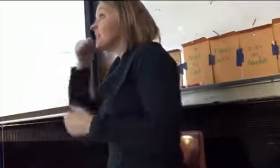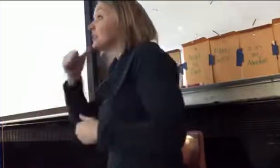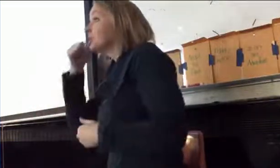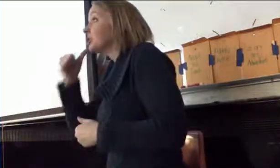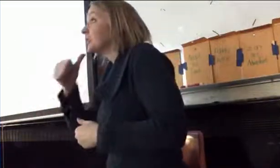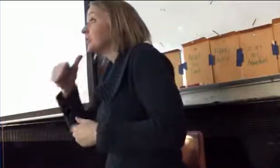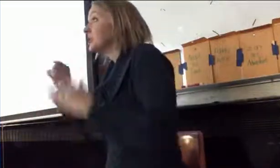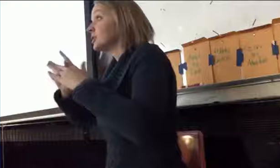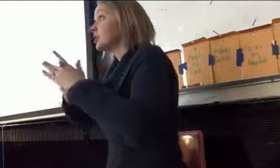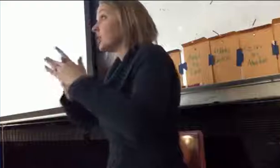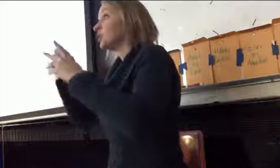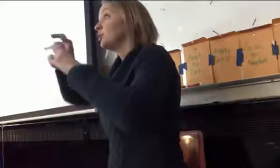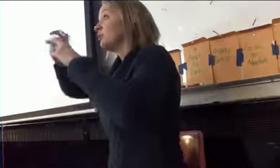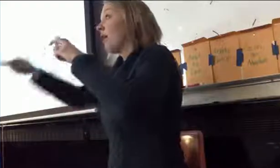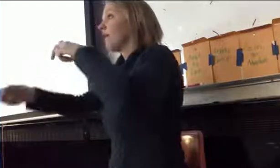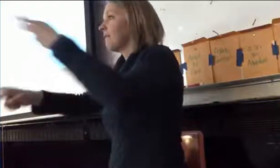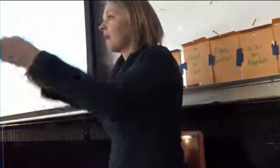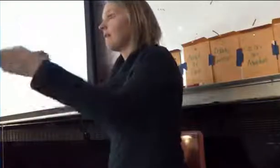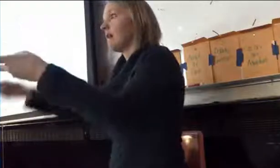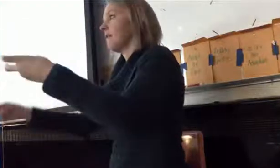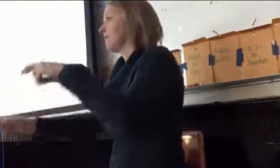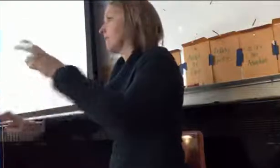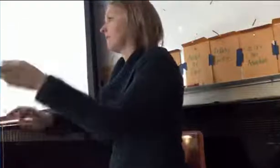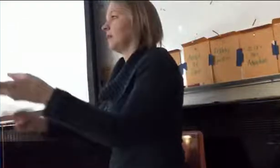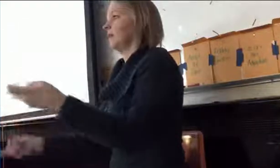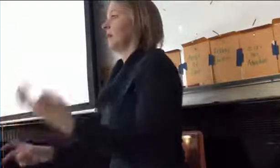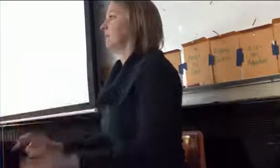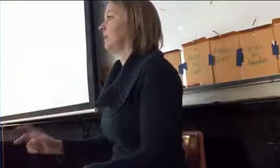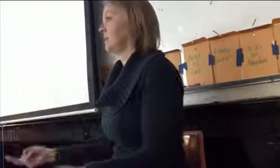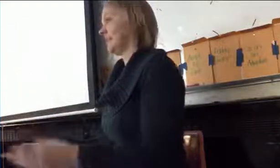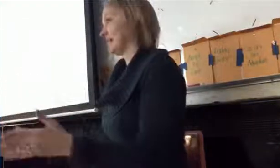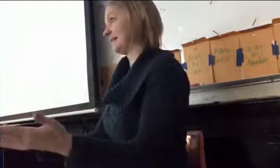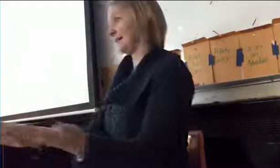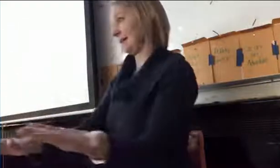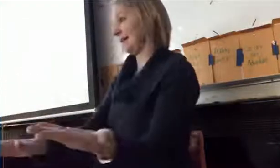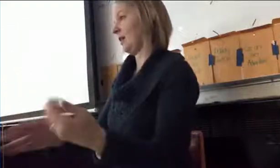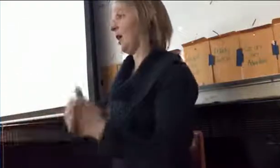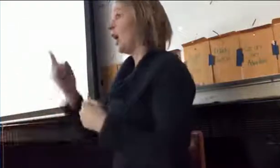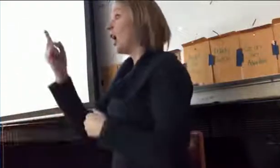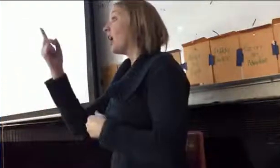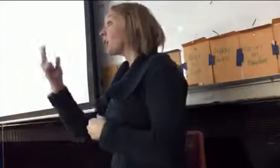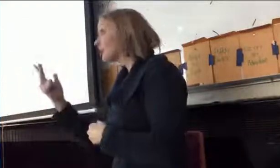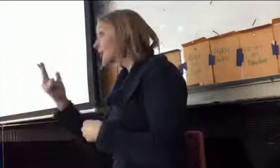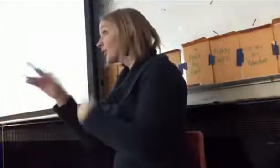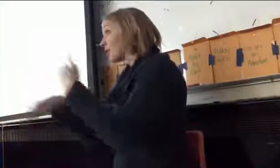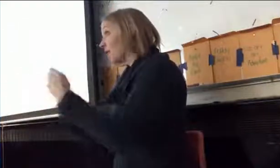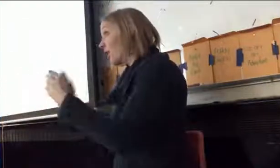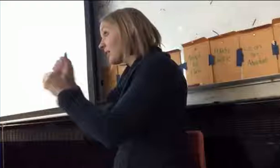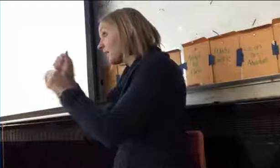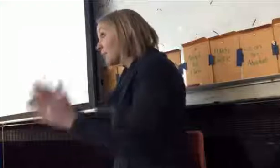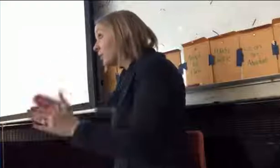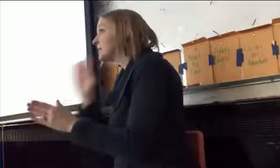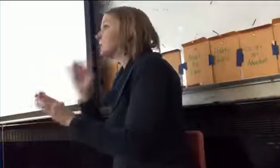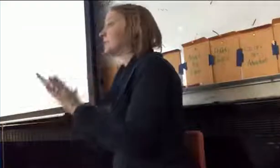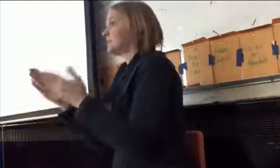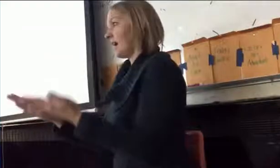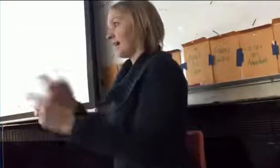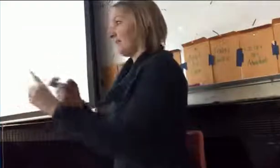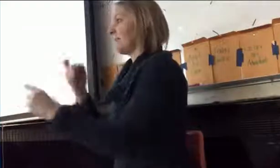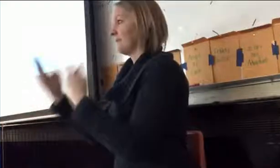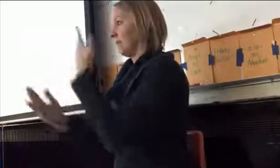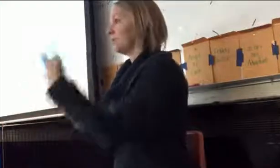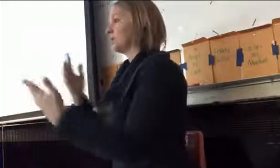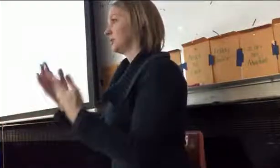girls begin to massively fall to their deaths. Now what happens is overall, almost a third of all the workers on that floor are going to die in this